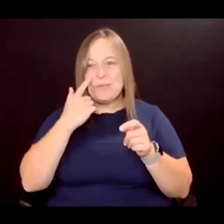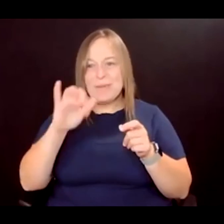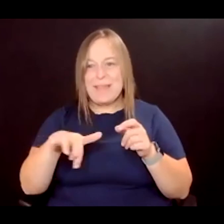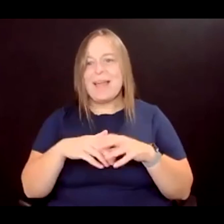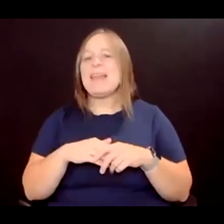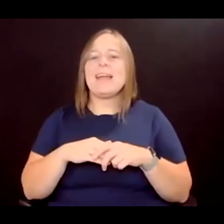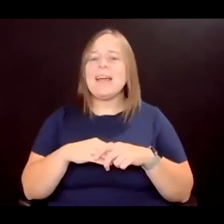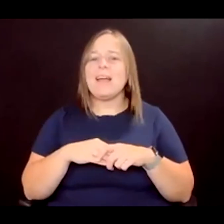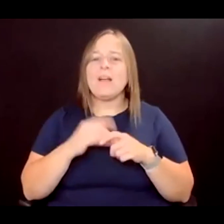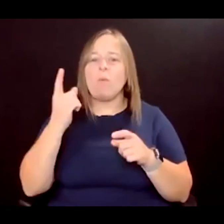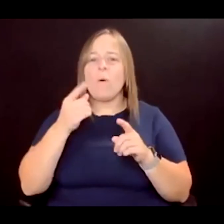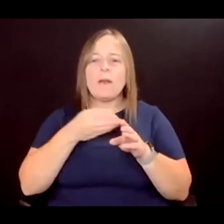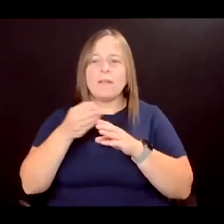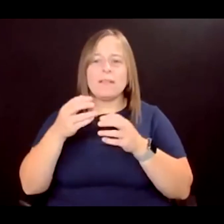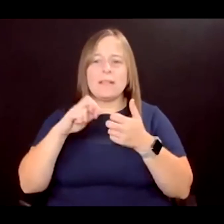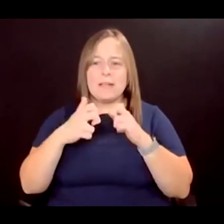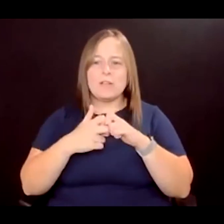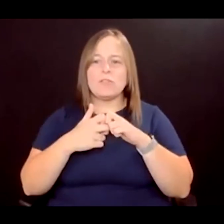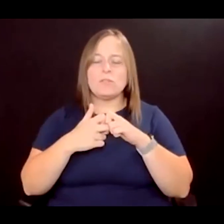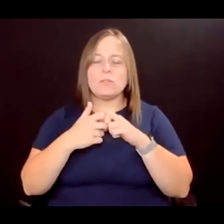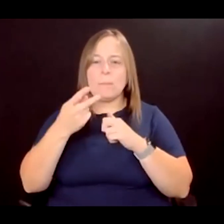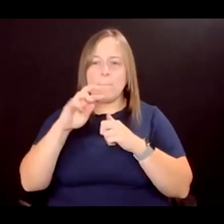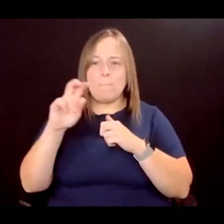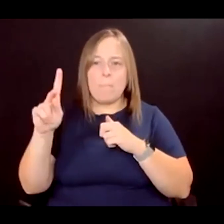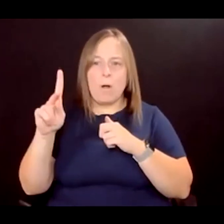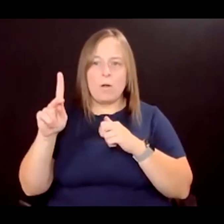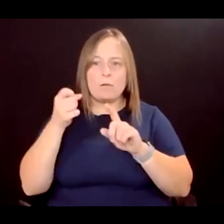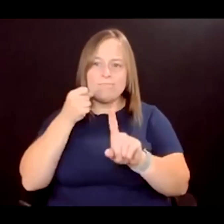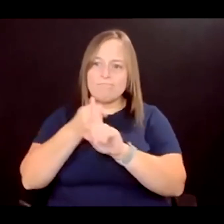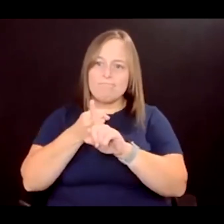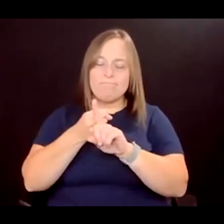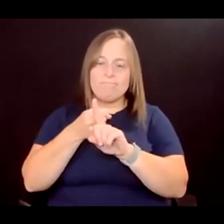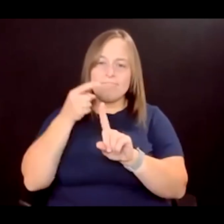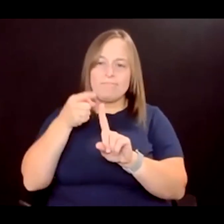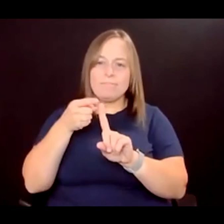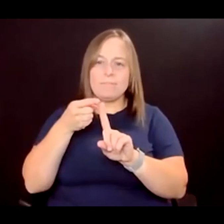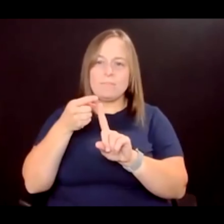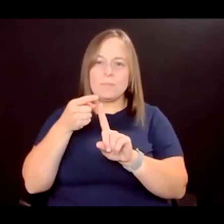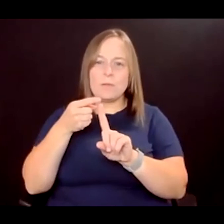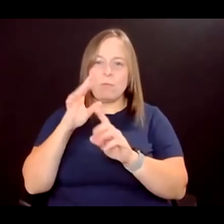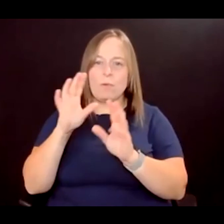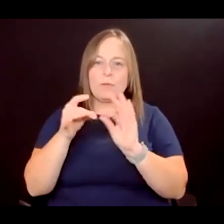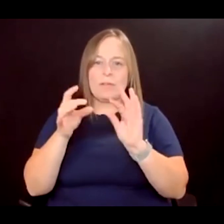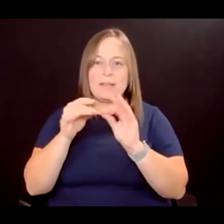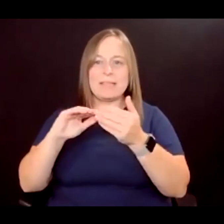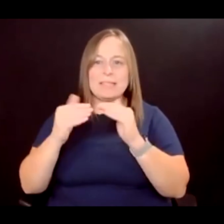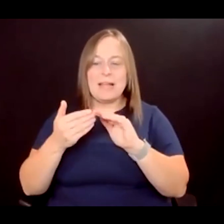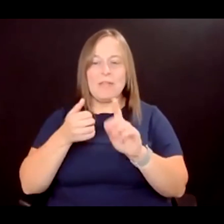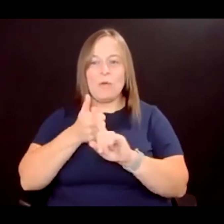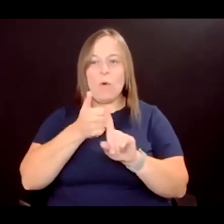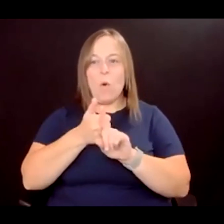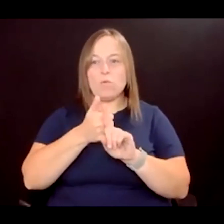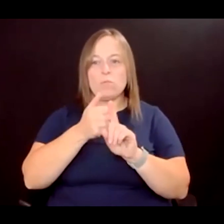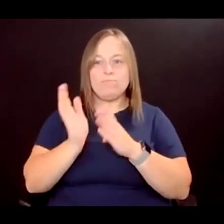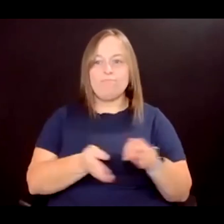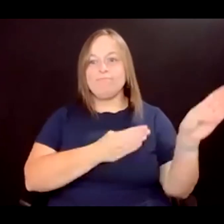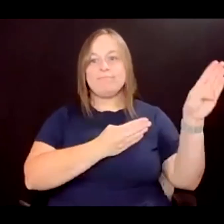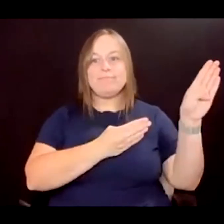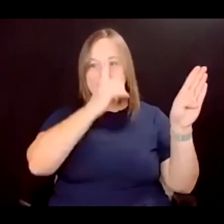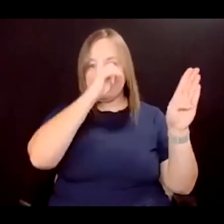what that was supposed to do and supposed to look like. And they